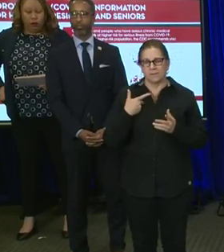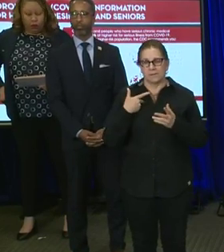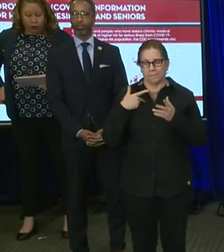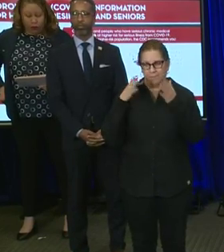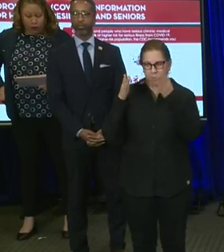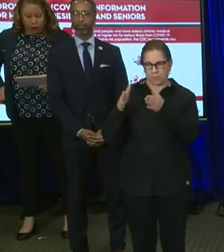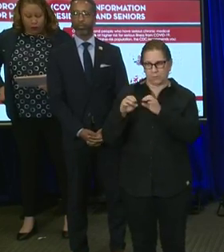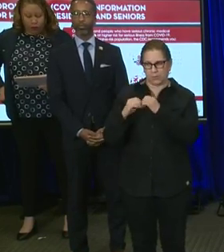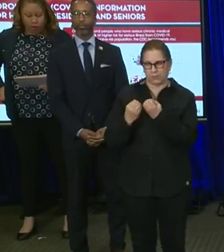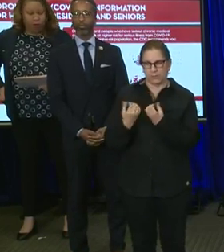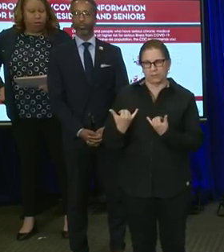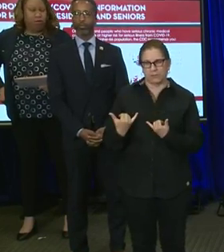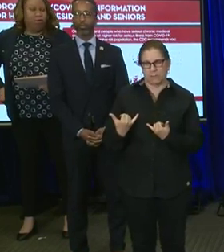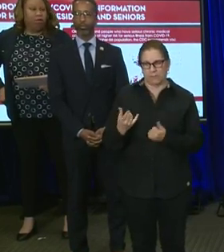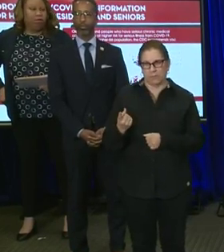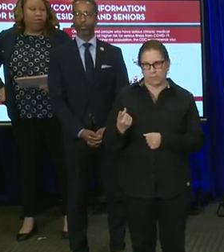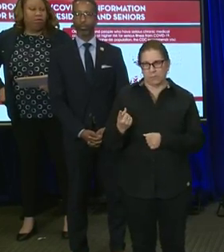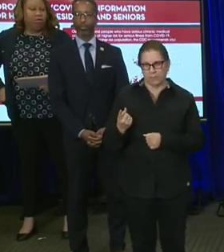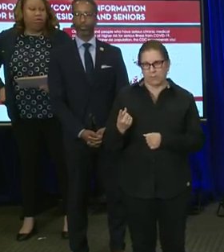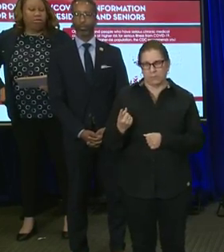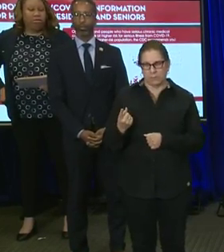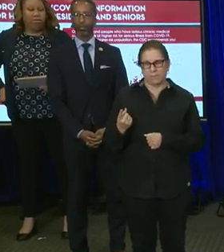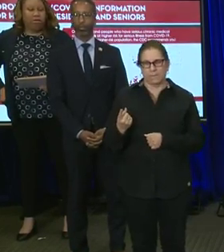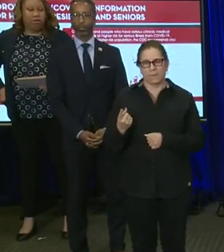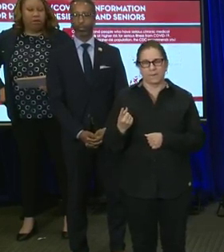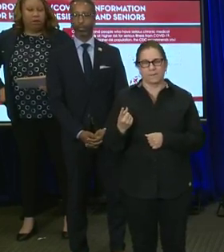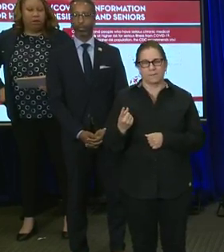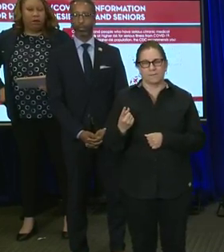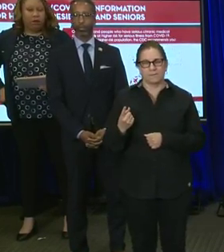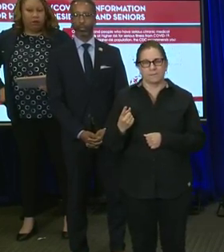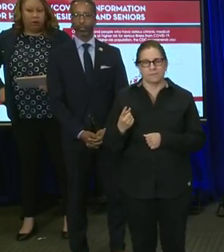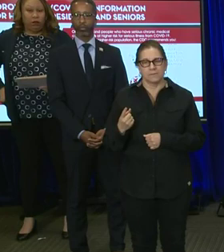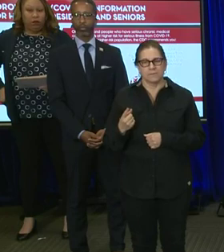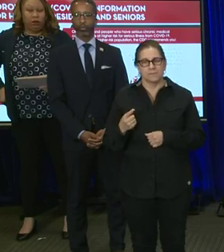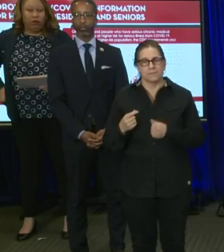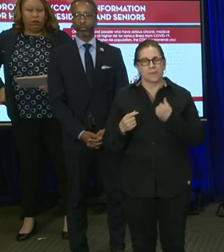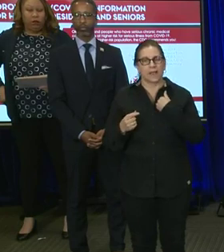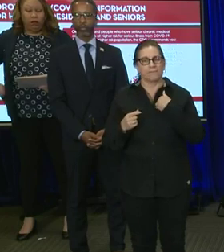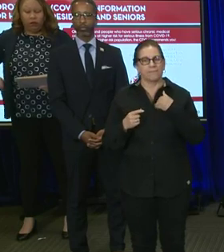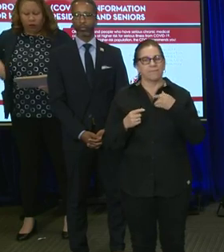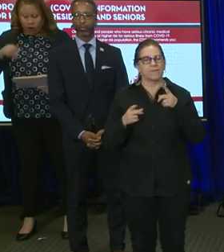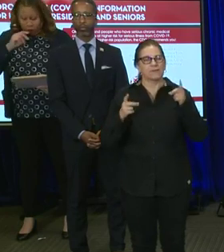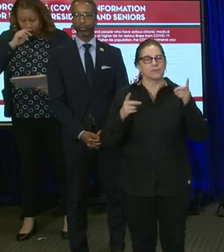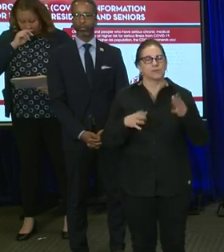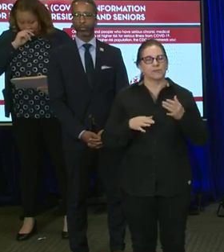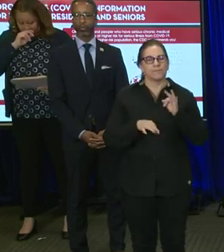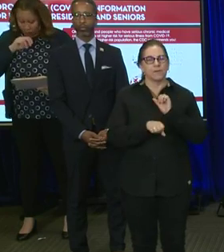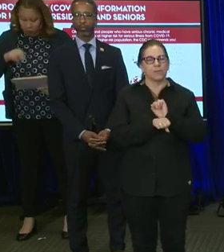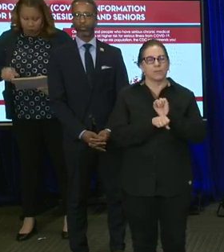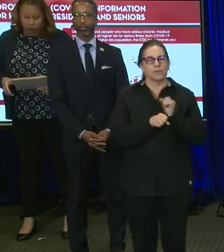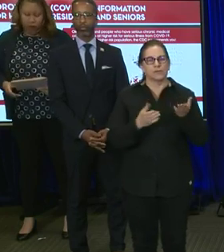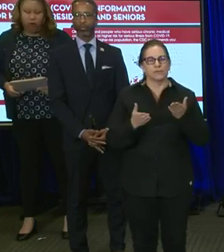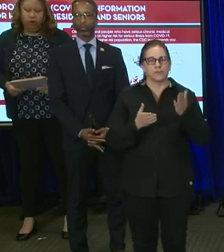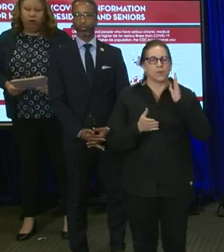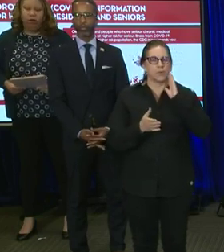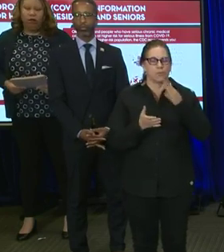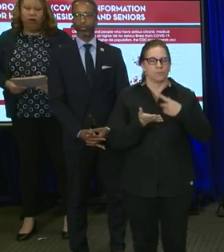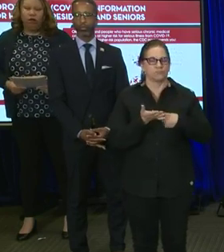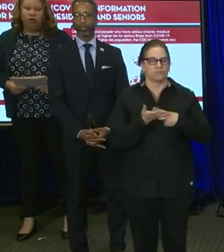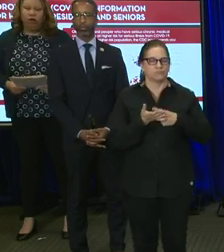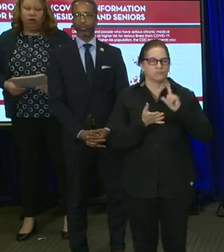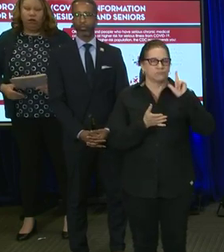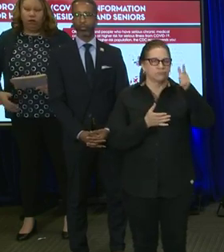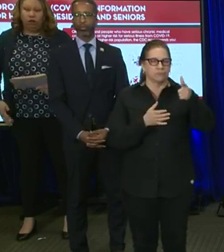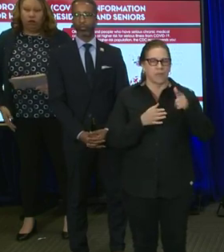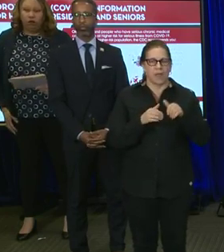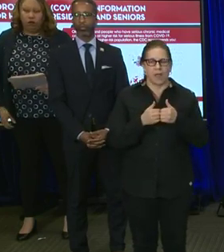then Unique Morris-Hughes, our Director of the Department of Employment Services, will talk to you about how impacted workers can